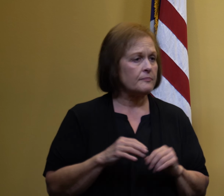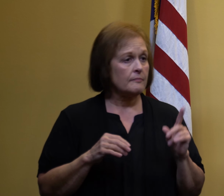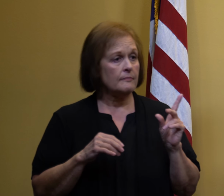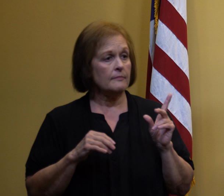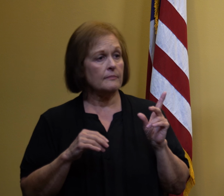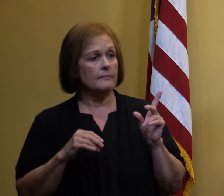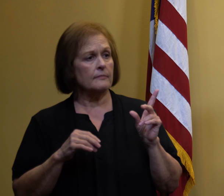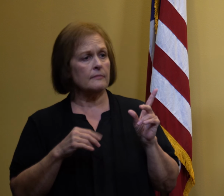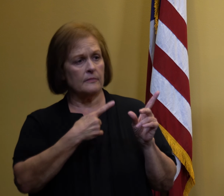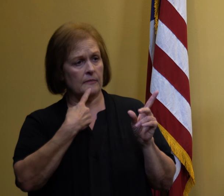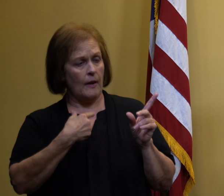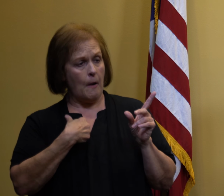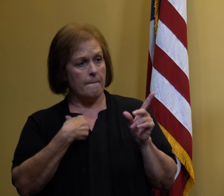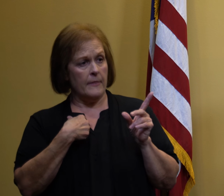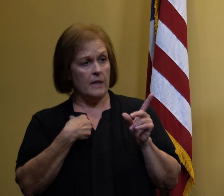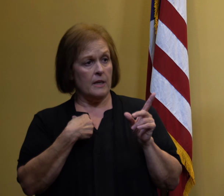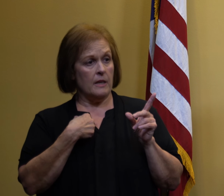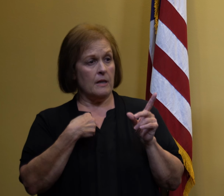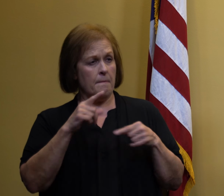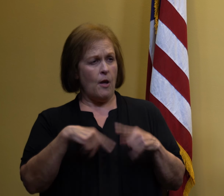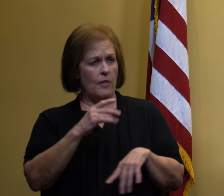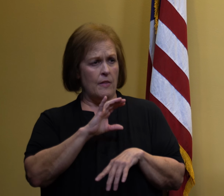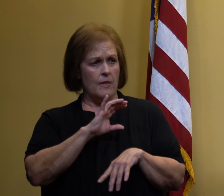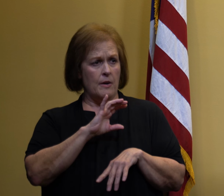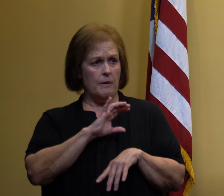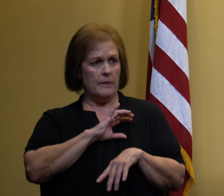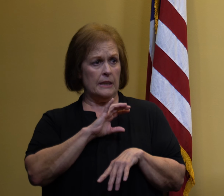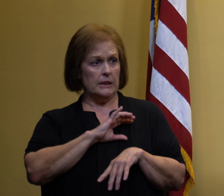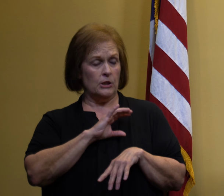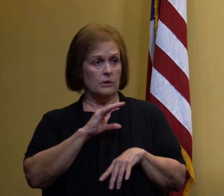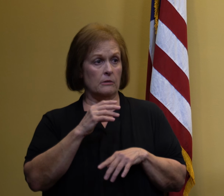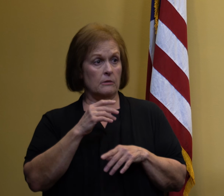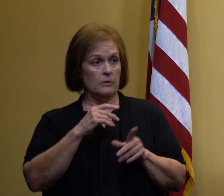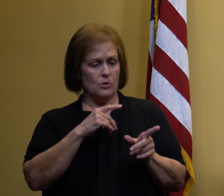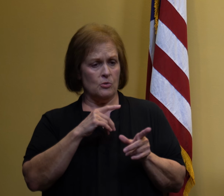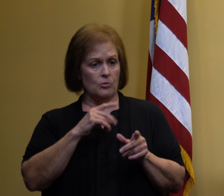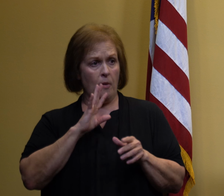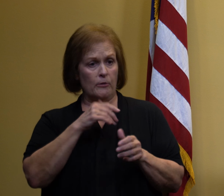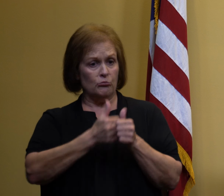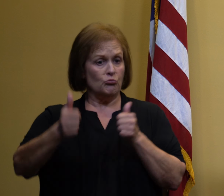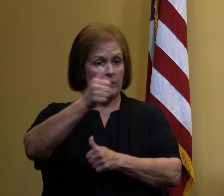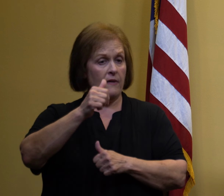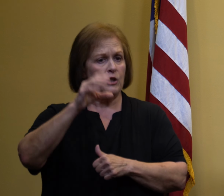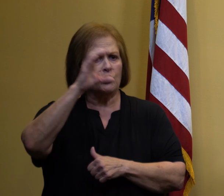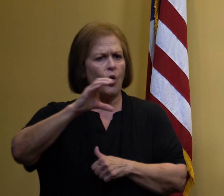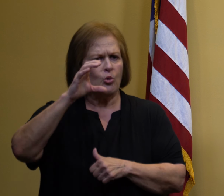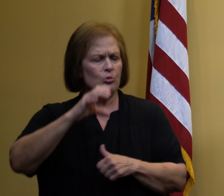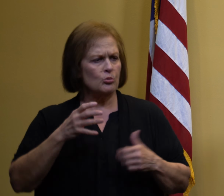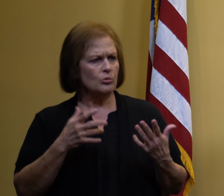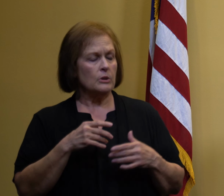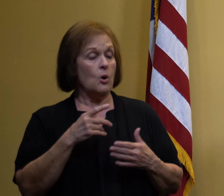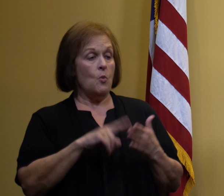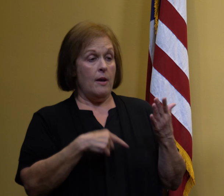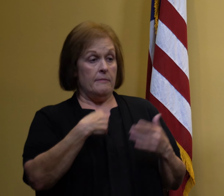us the status when it comes to the NOPD police chief search. I know you talked about that. Okay, so what I'll